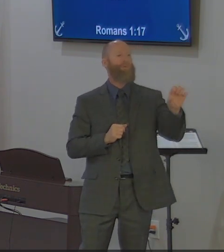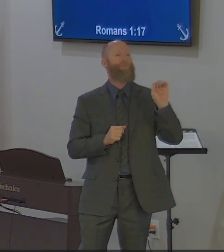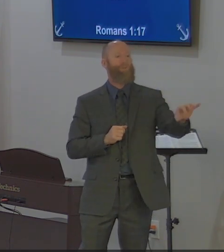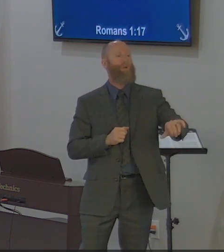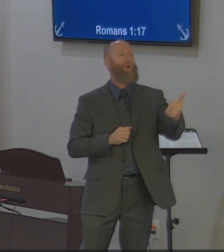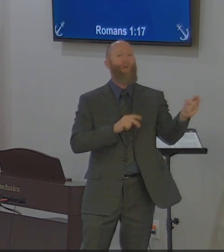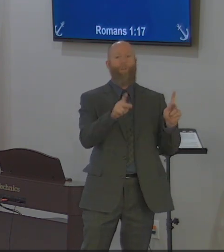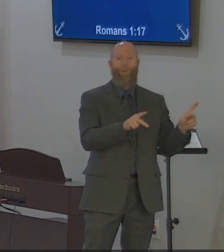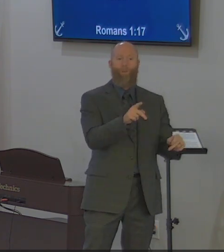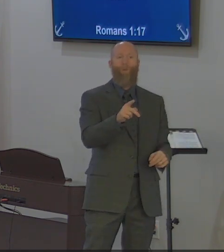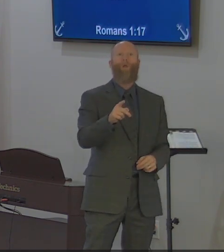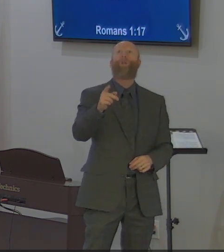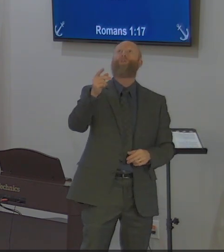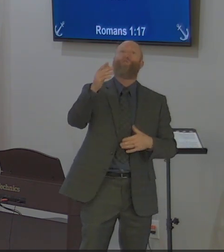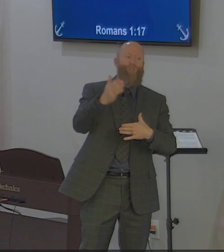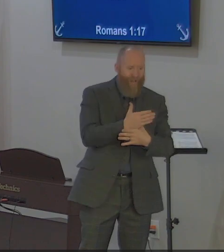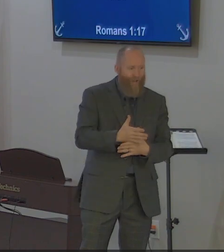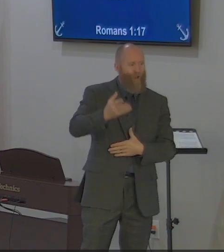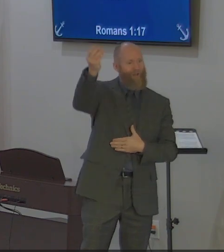someone else's faith.